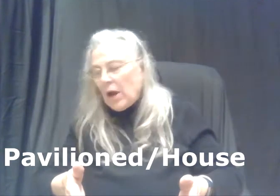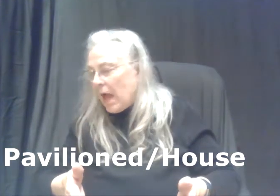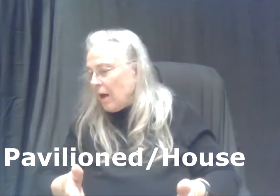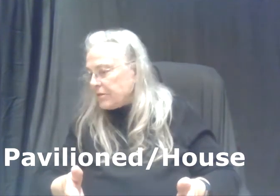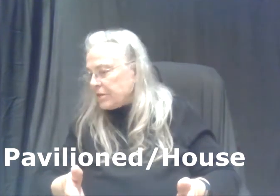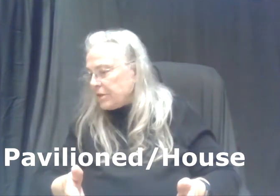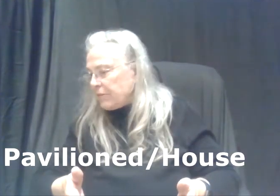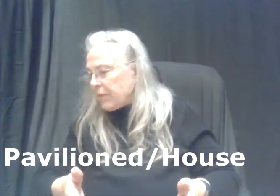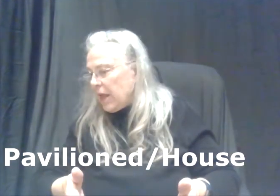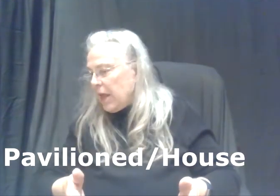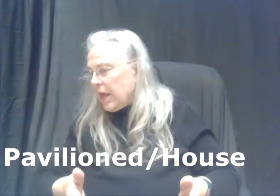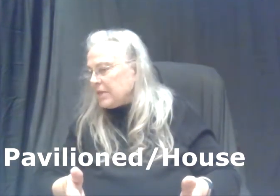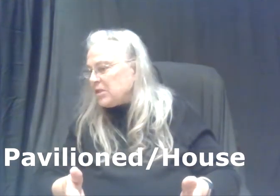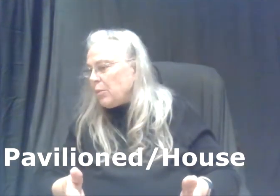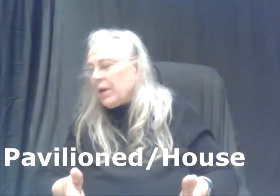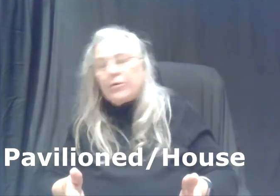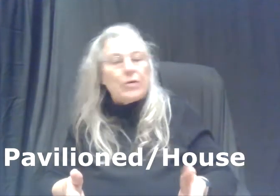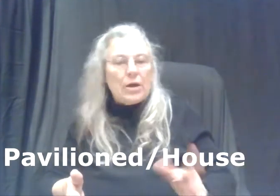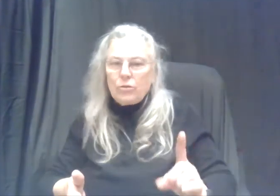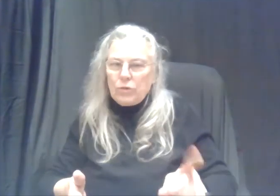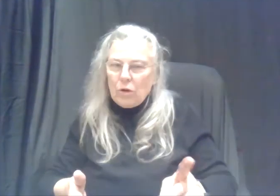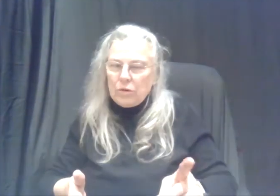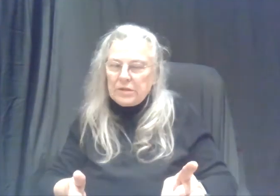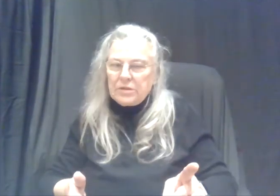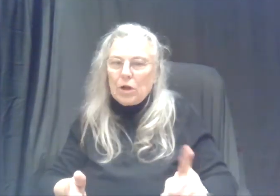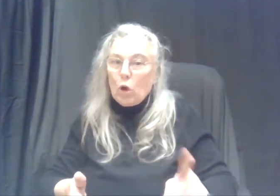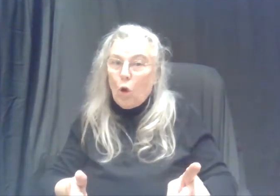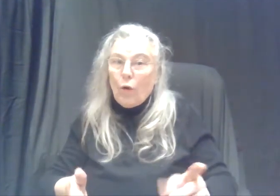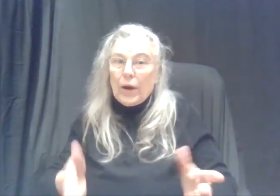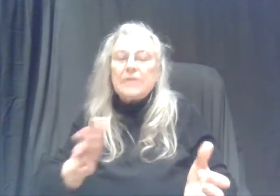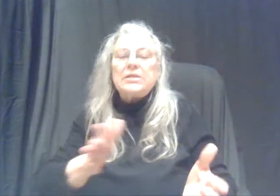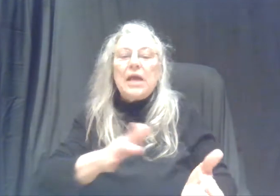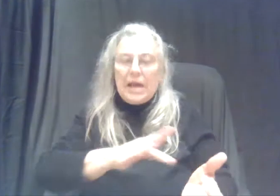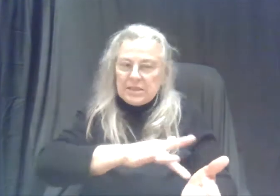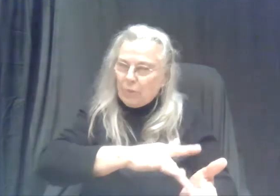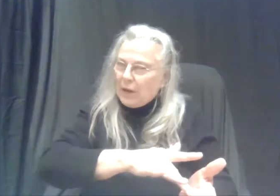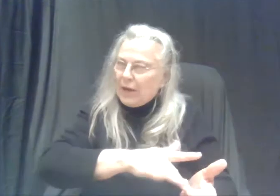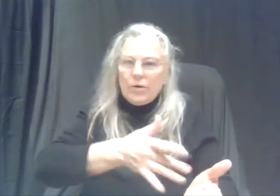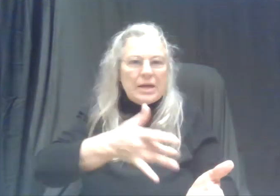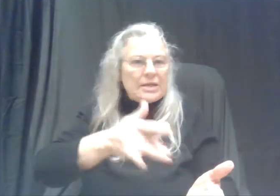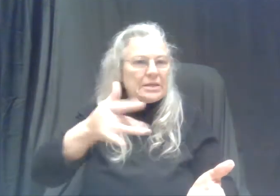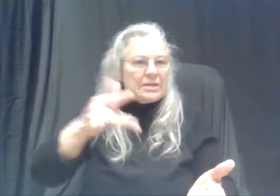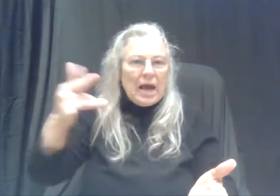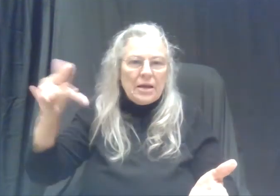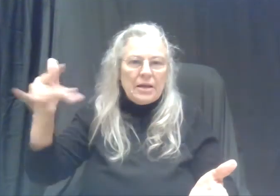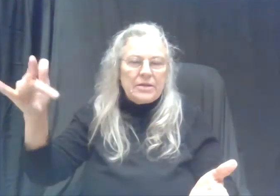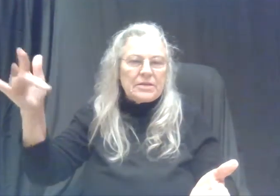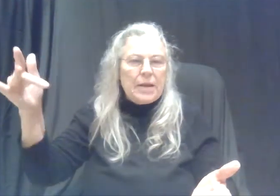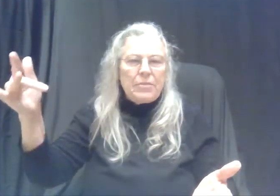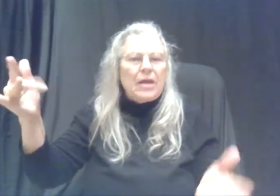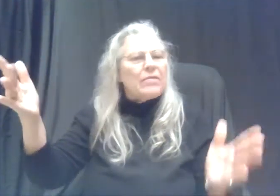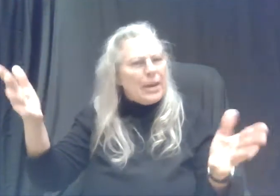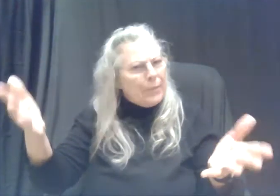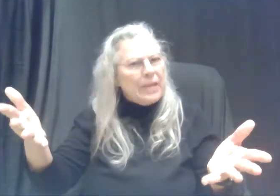housed in splendor. Now you notice the glorious, splendor is exactly the same thing. They mean the same